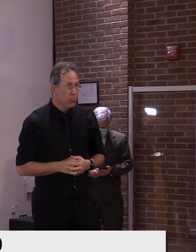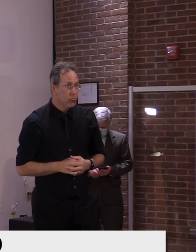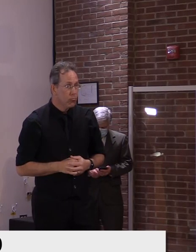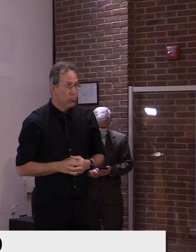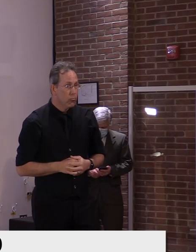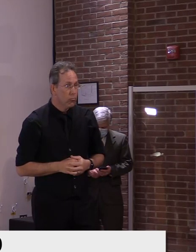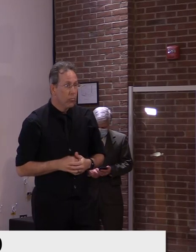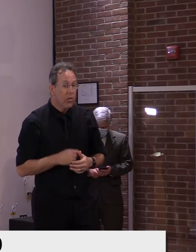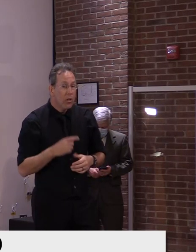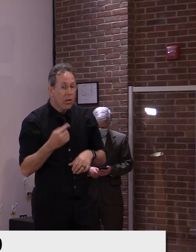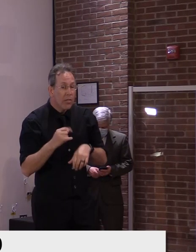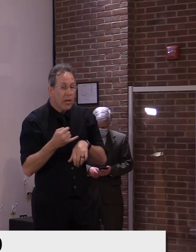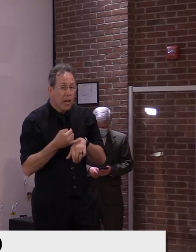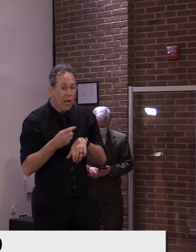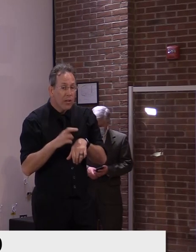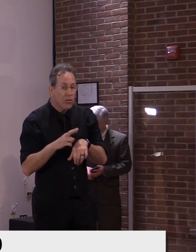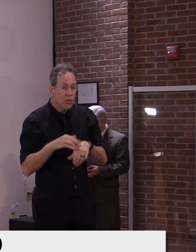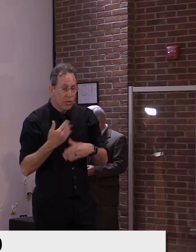Good morning.